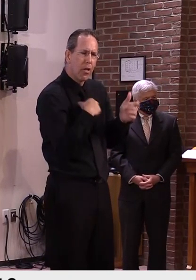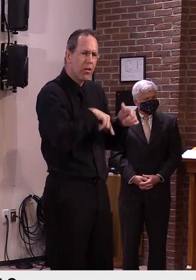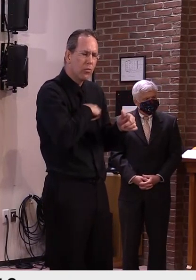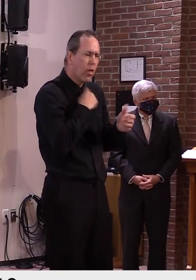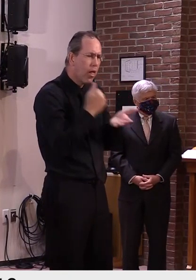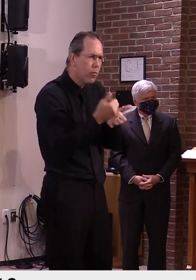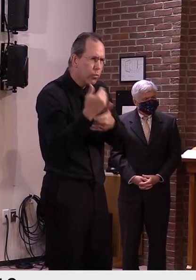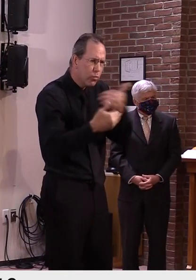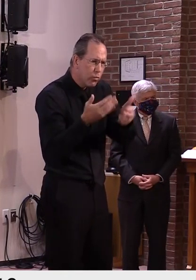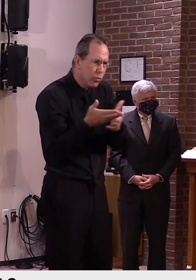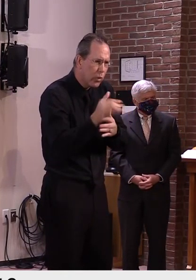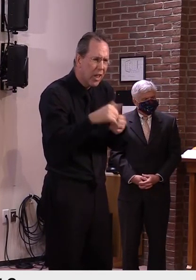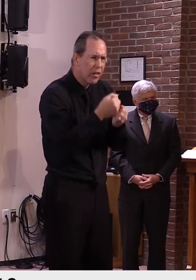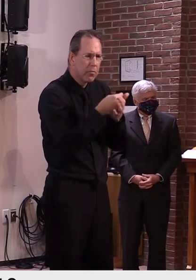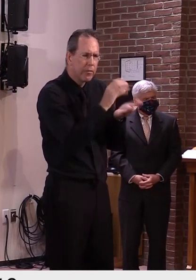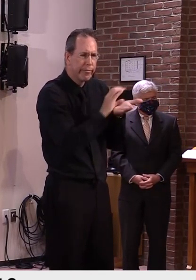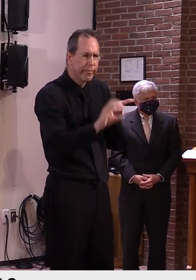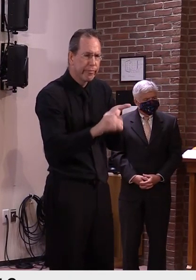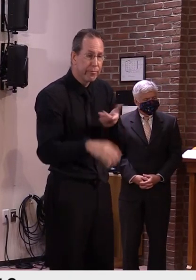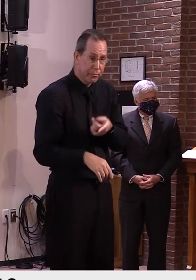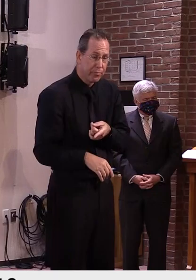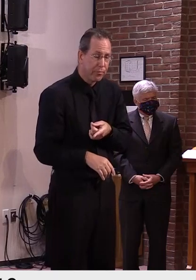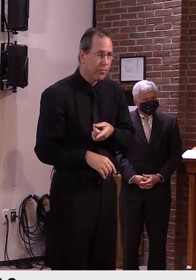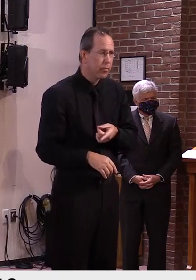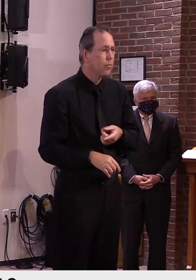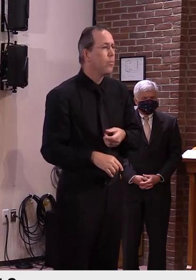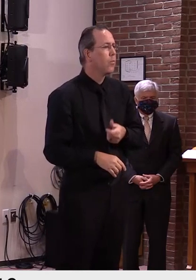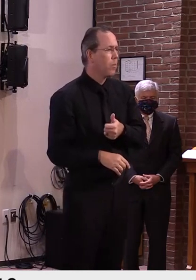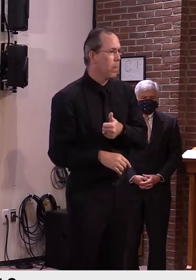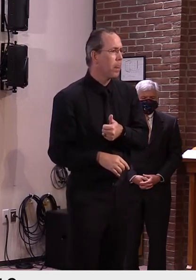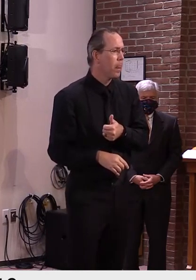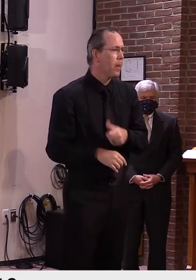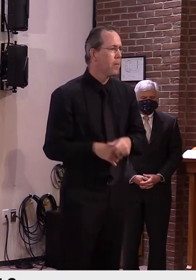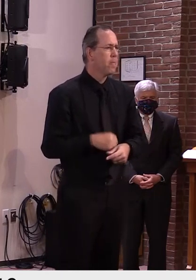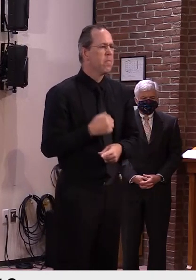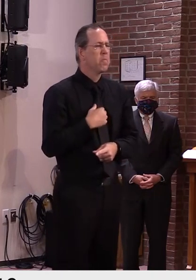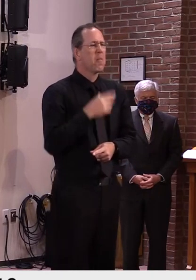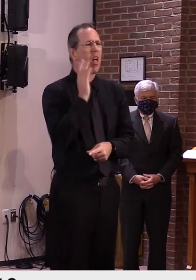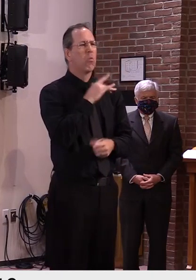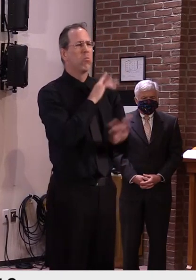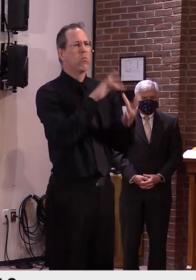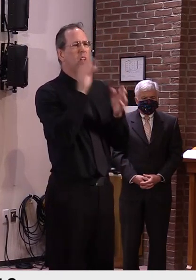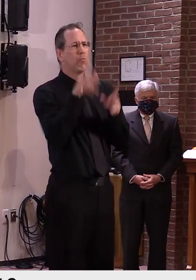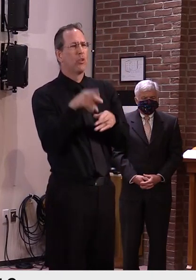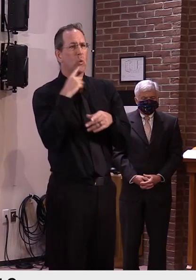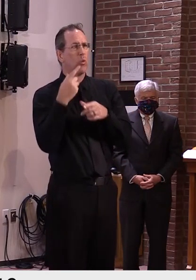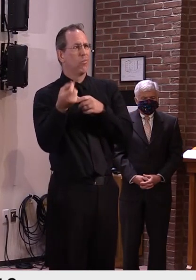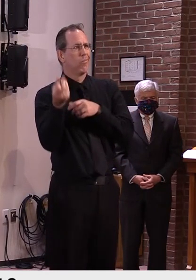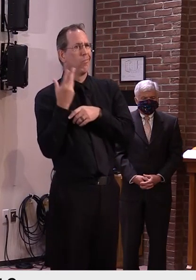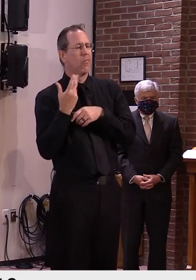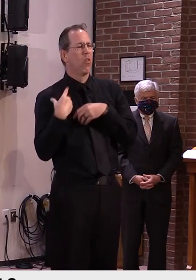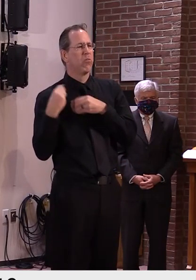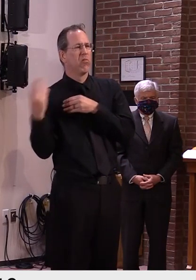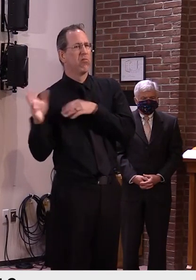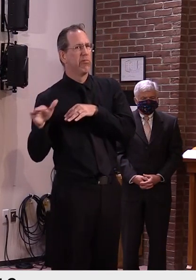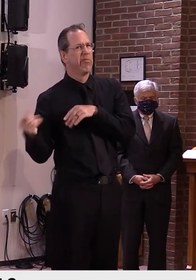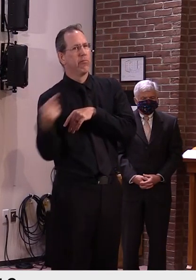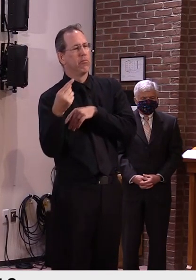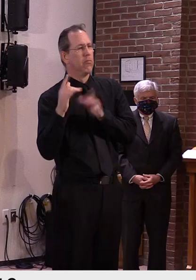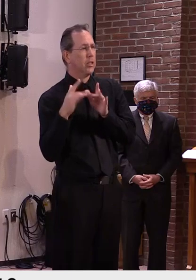Great. I'll get back to the ones that reached out to us. Thank you. Thank you. All right, and I believe